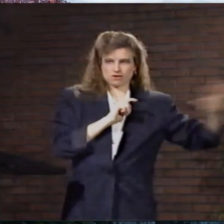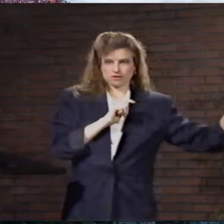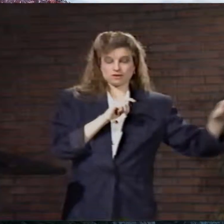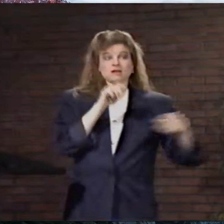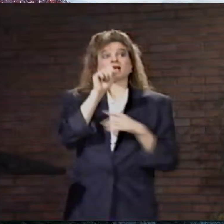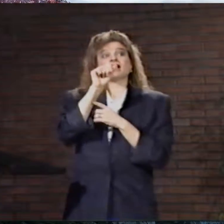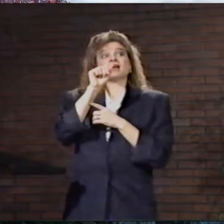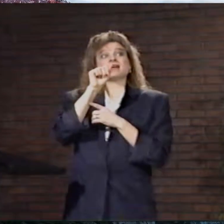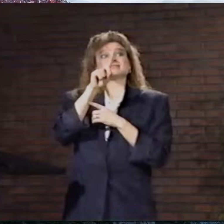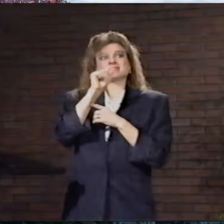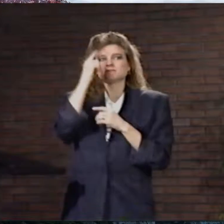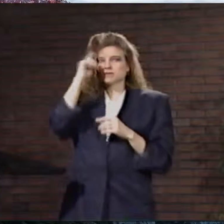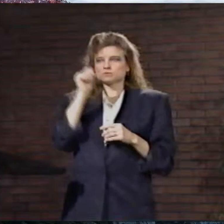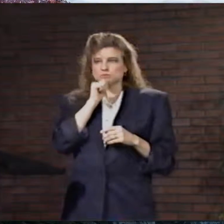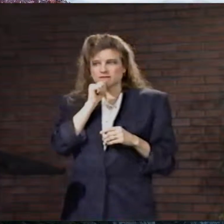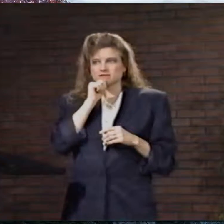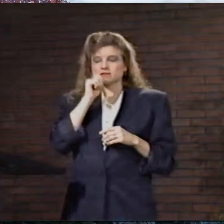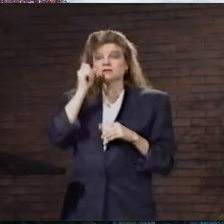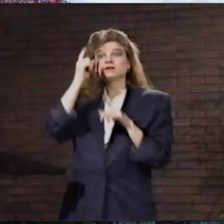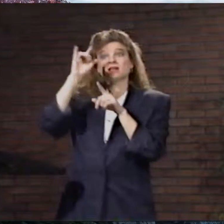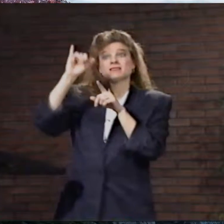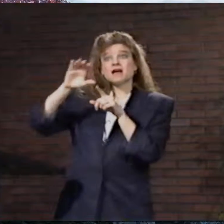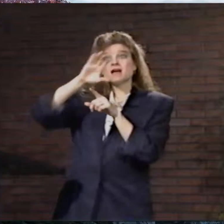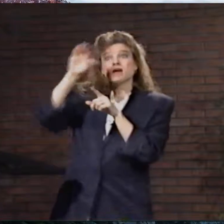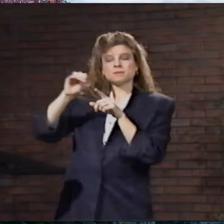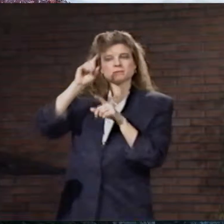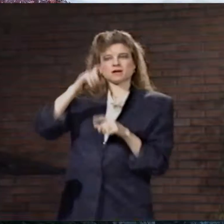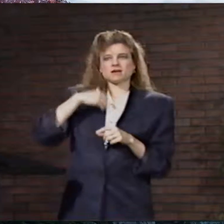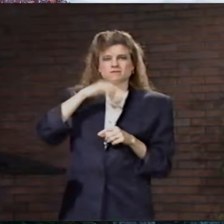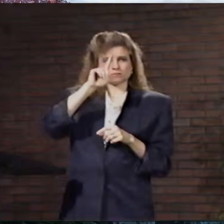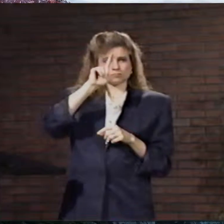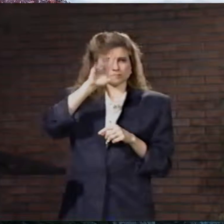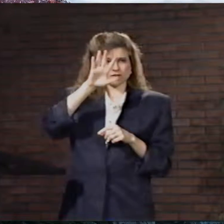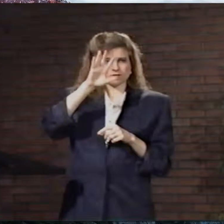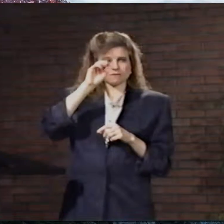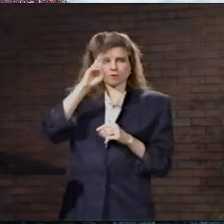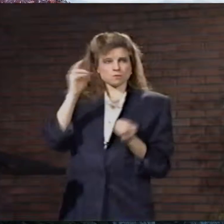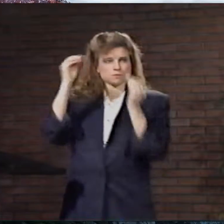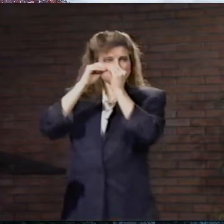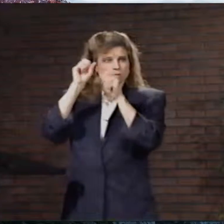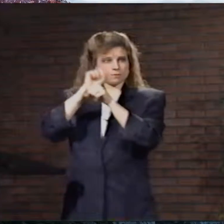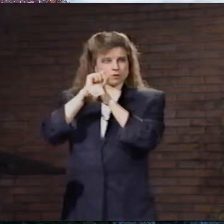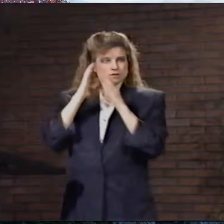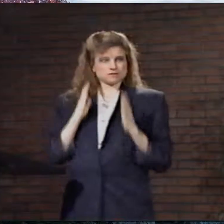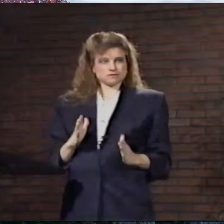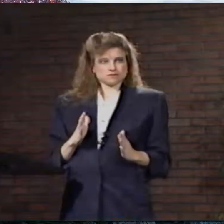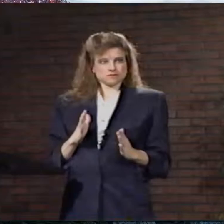Interpreters have strict codes of confidentiality. There are laws for your privacy.